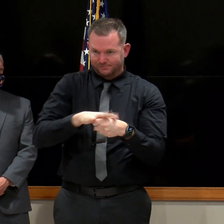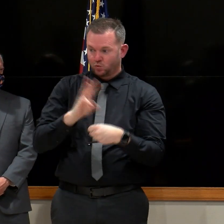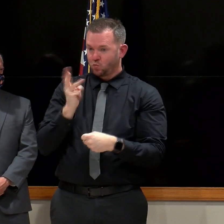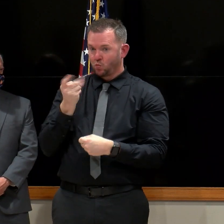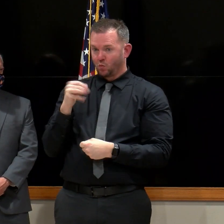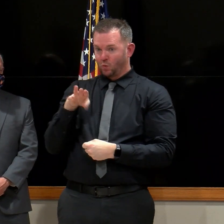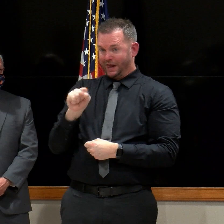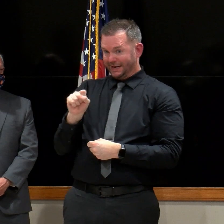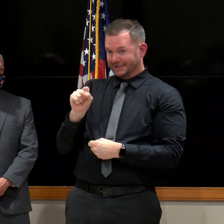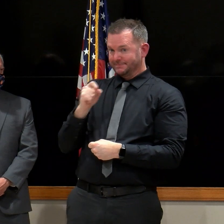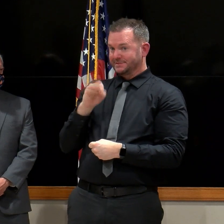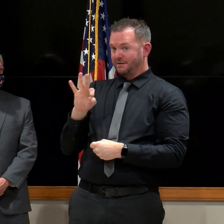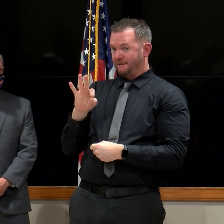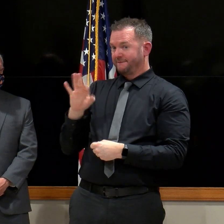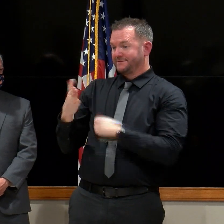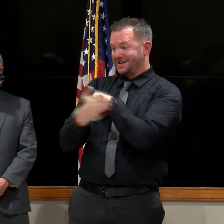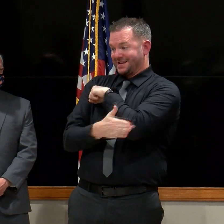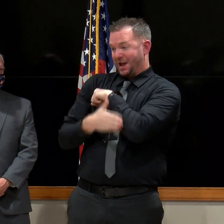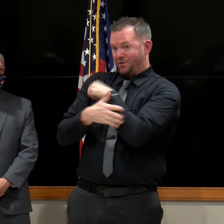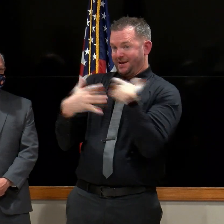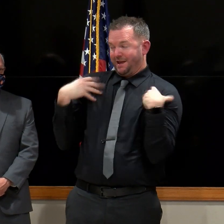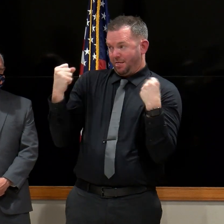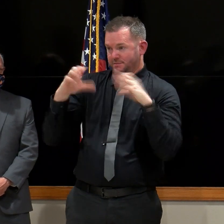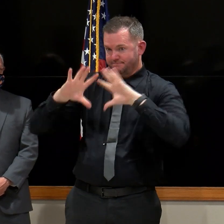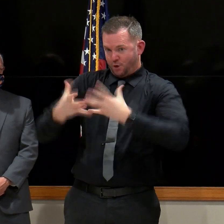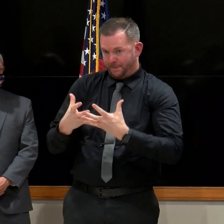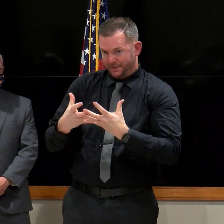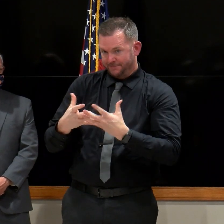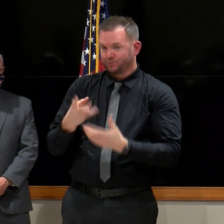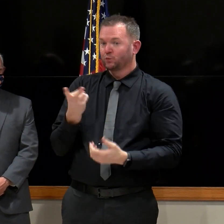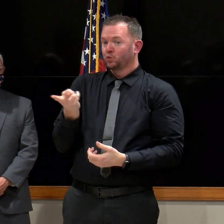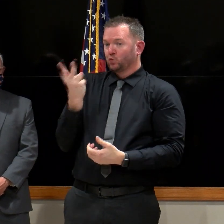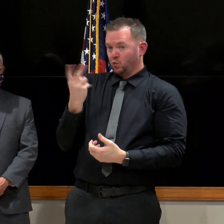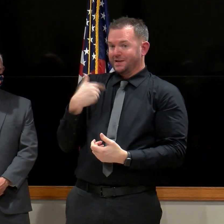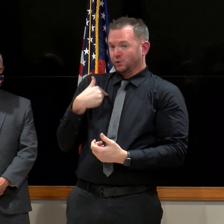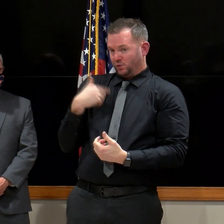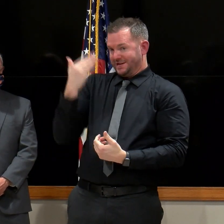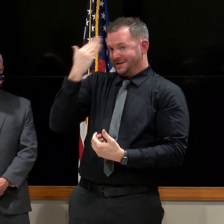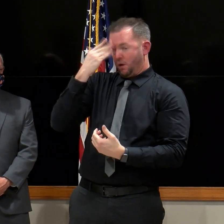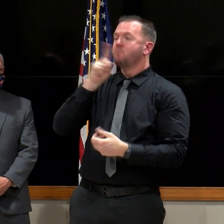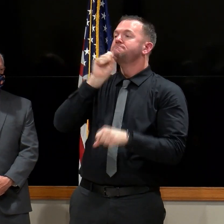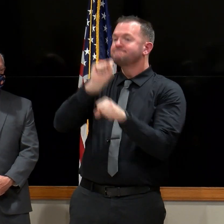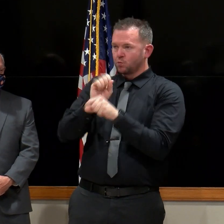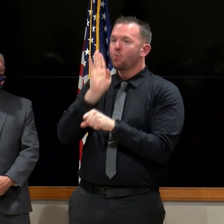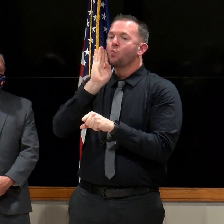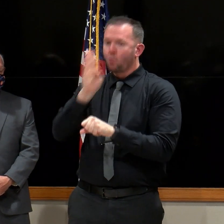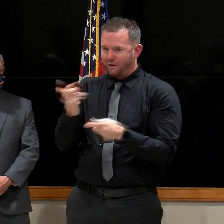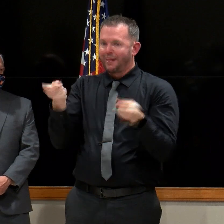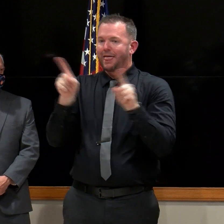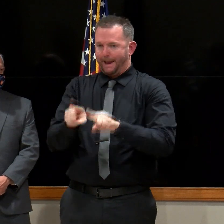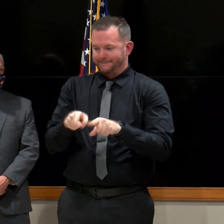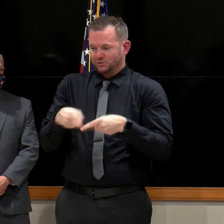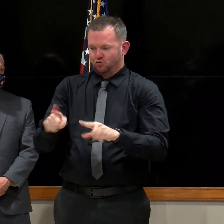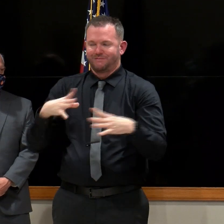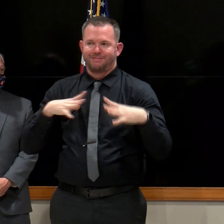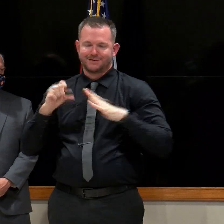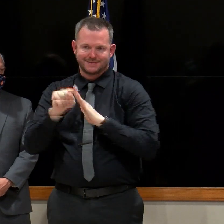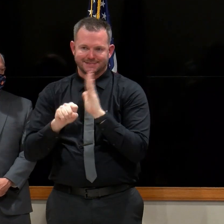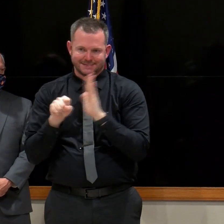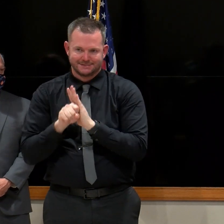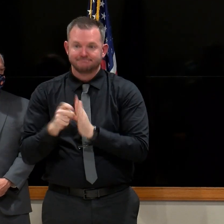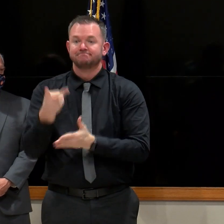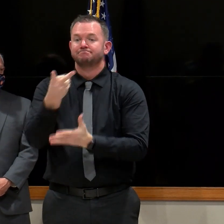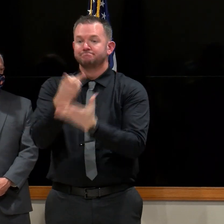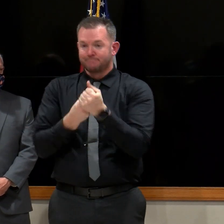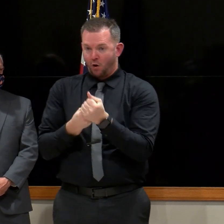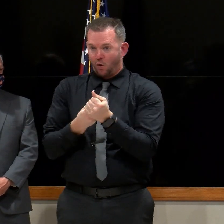will happen this holiday season, and they're both unpleasant. One will be family